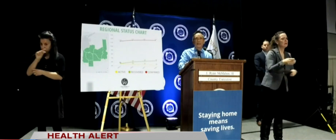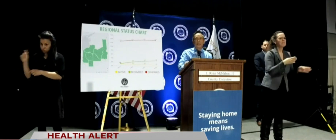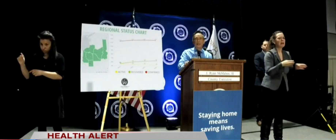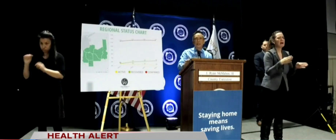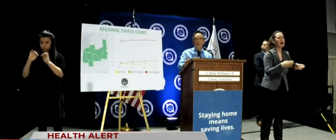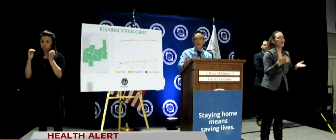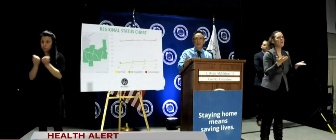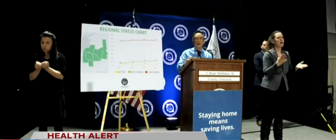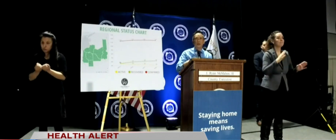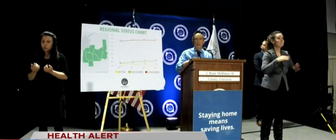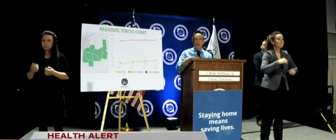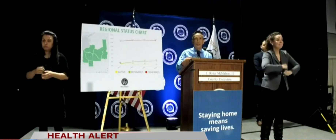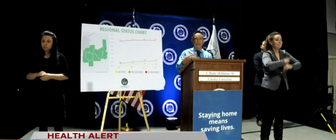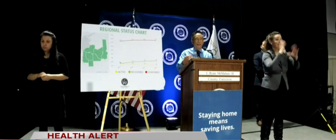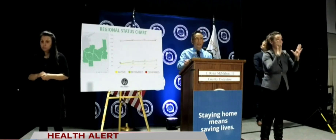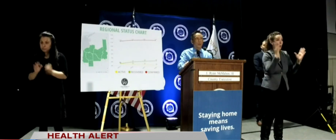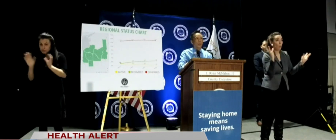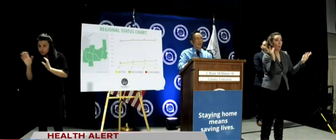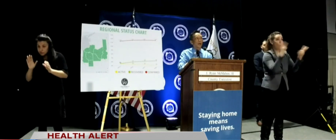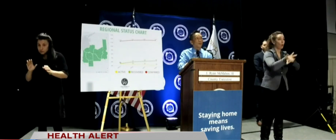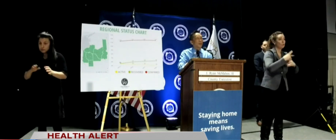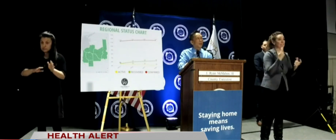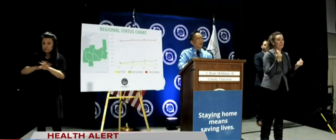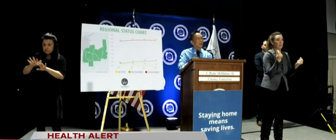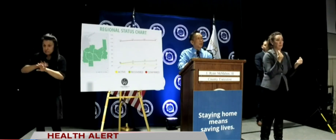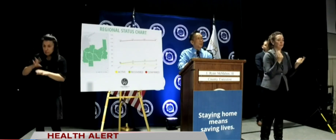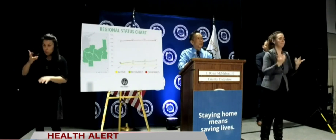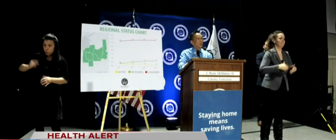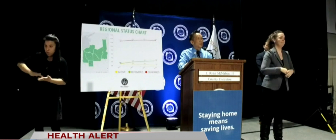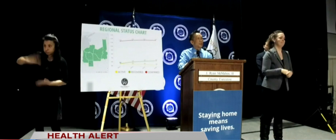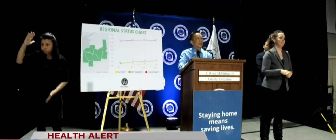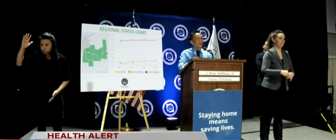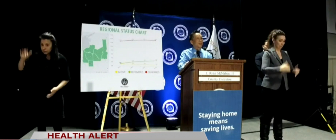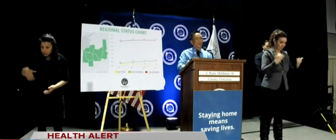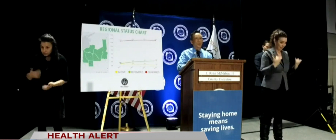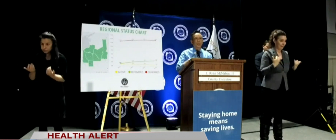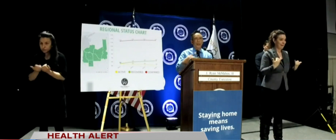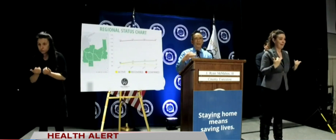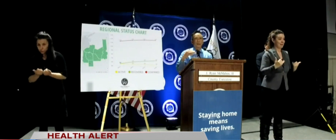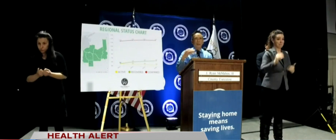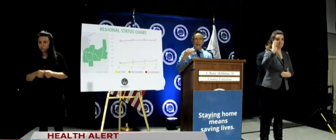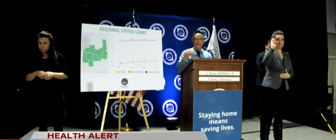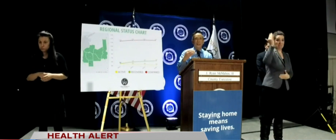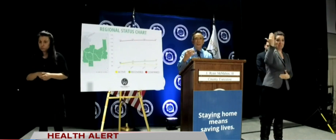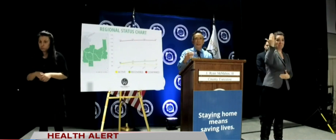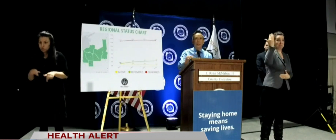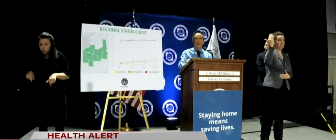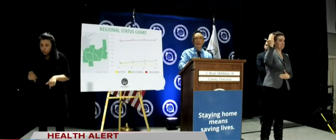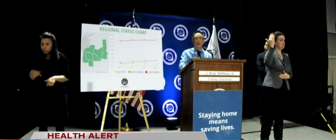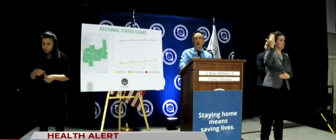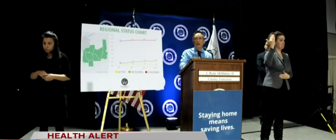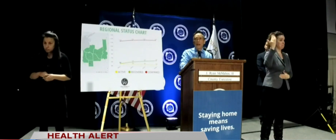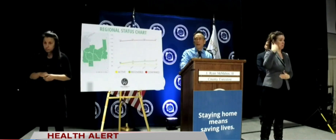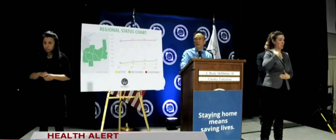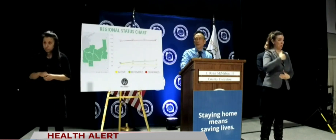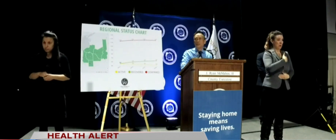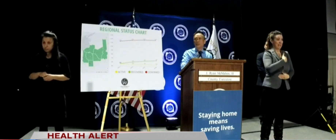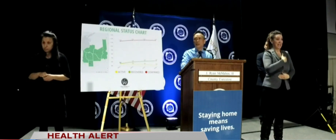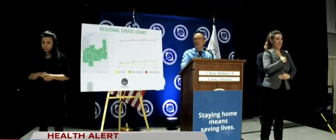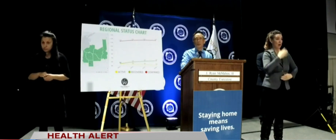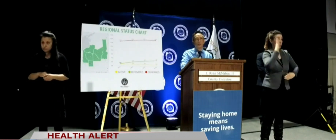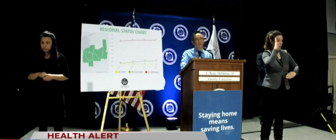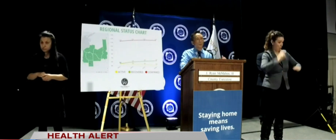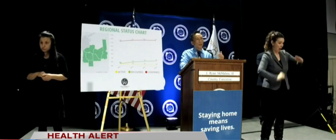As it stands today, for us, the data that we have, it appears that we have passed the peak. On